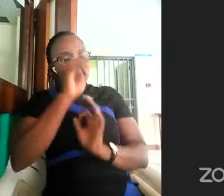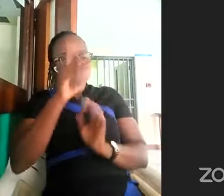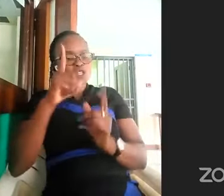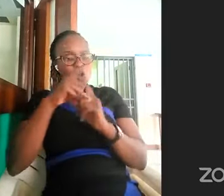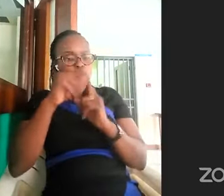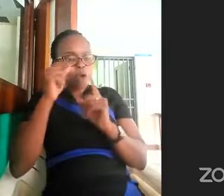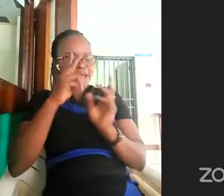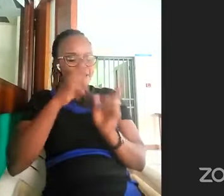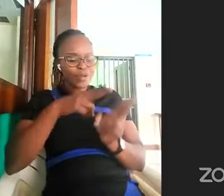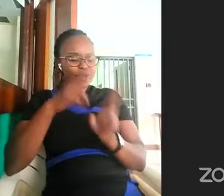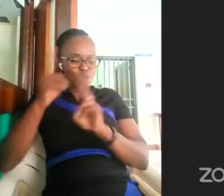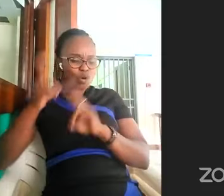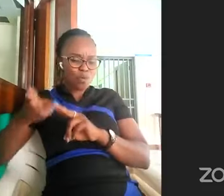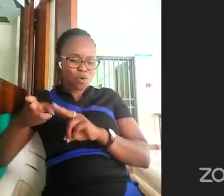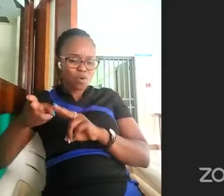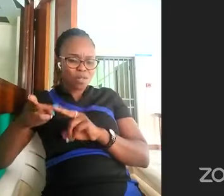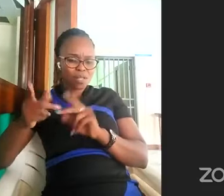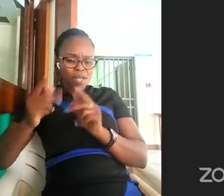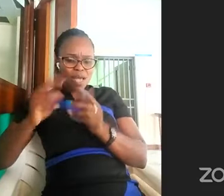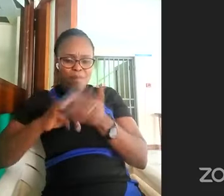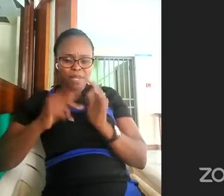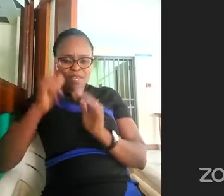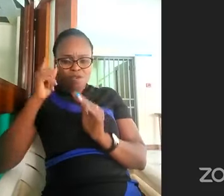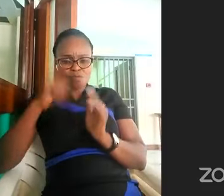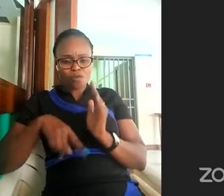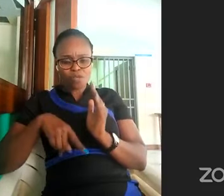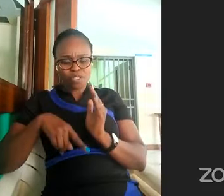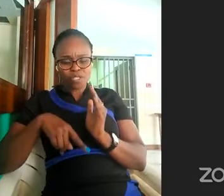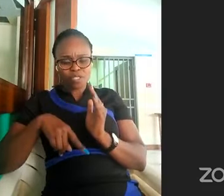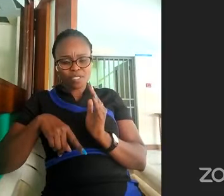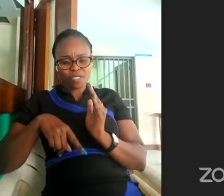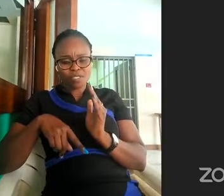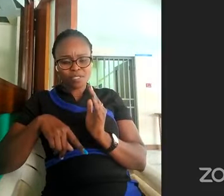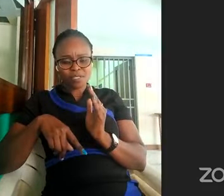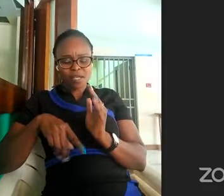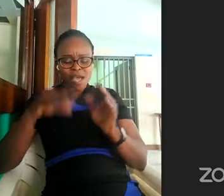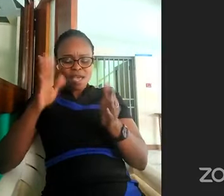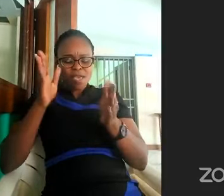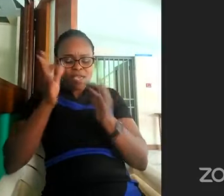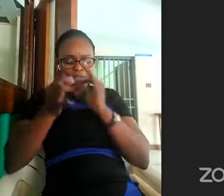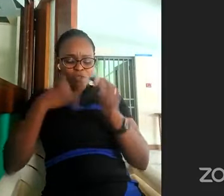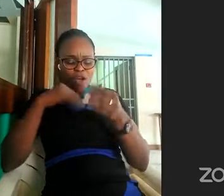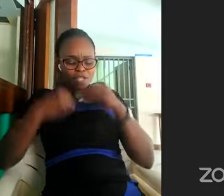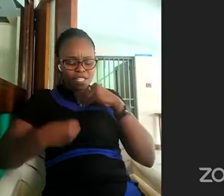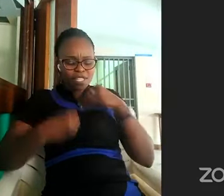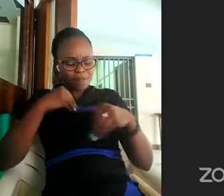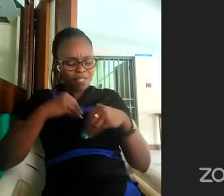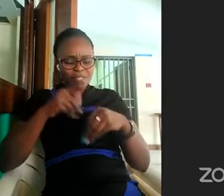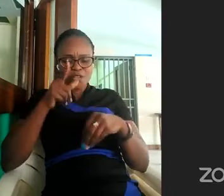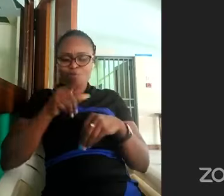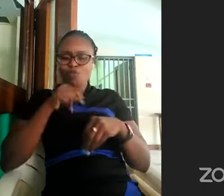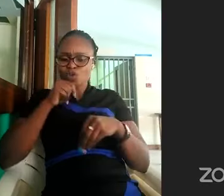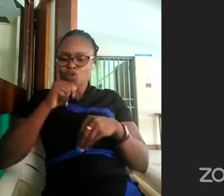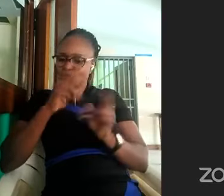people. It's only that maybe our legs or our hands or our ears, which are not functioning well. So the terminologies ought to